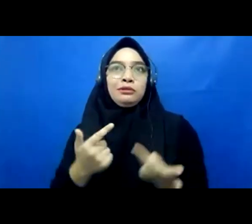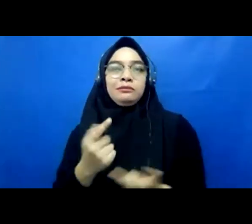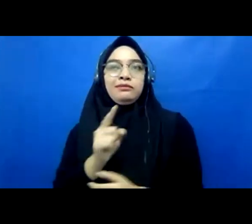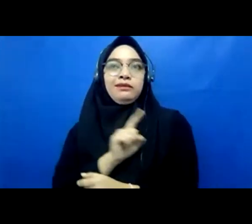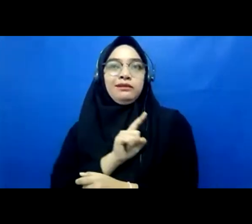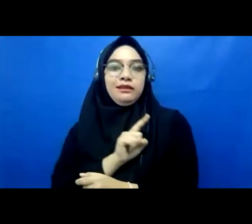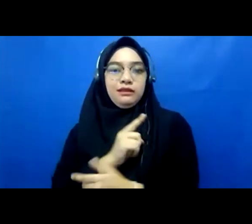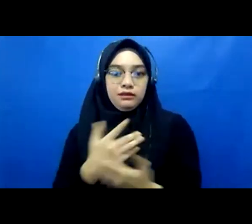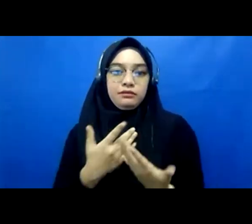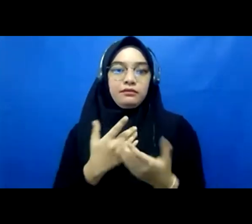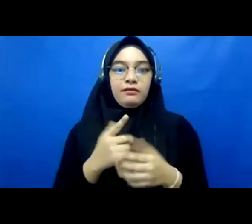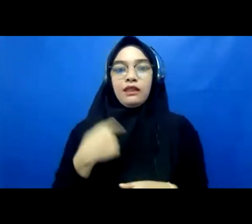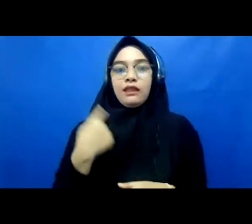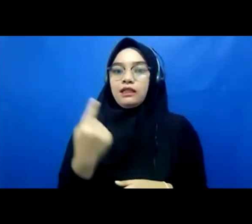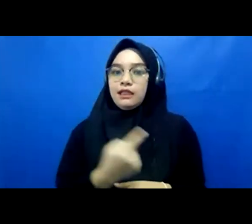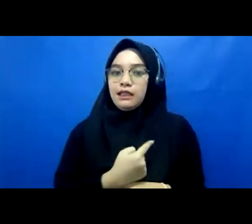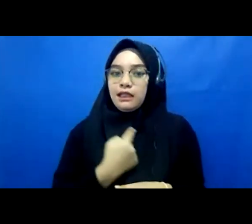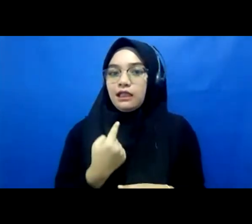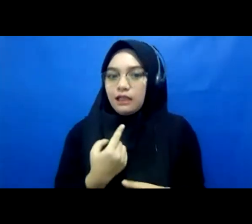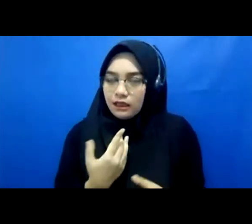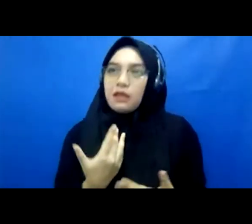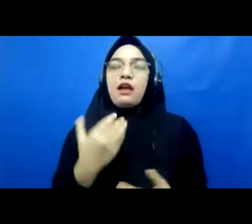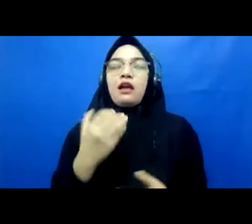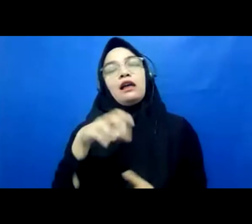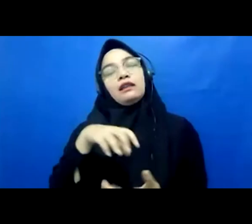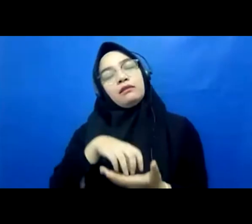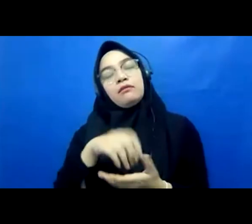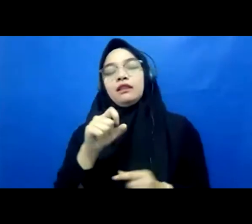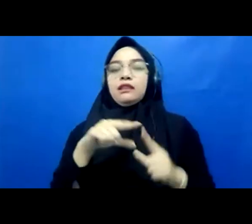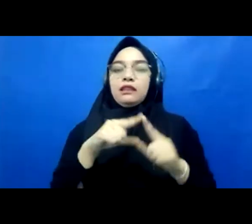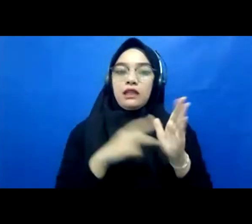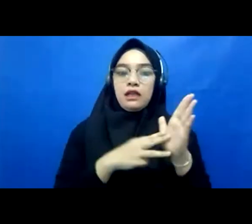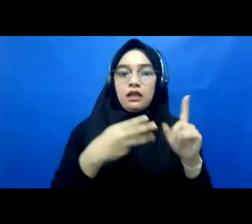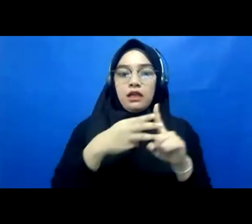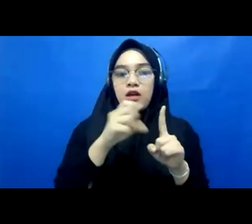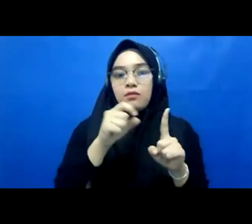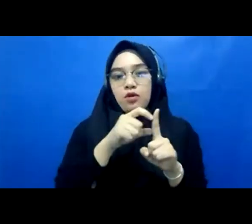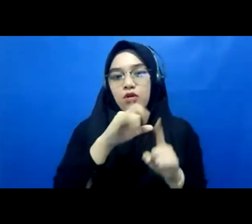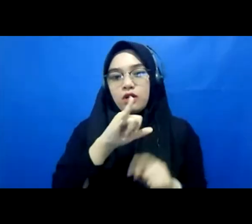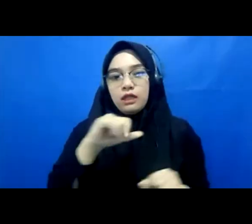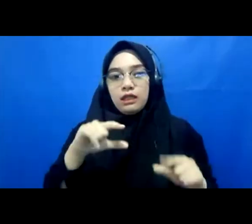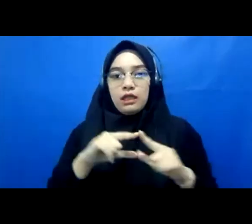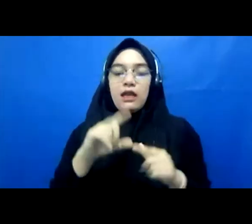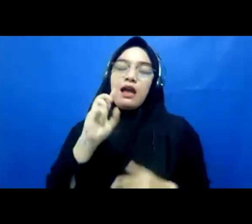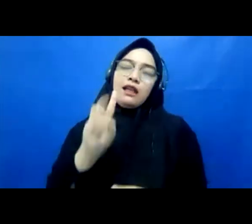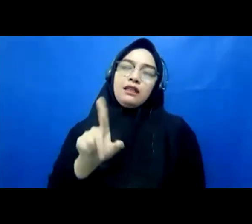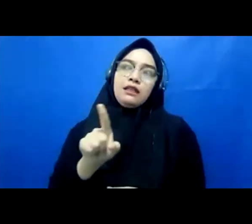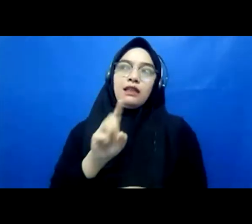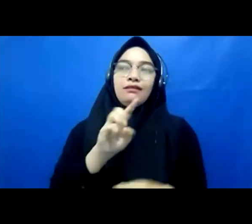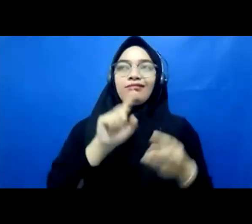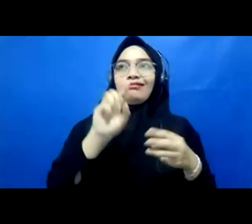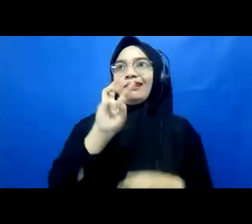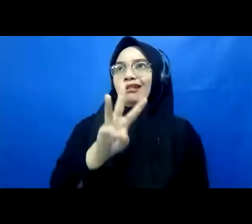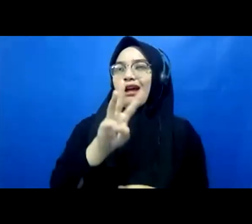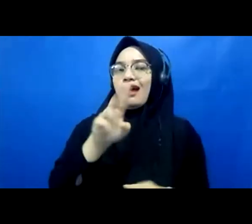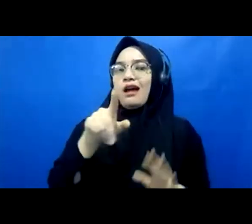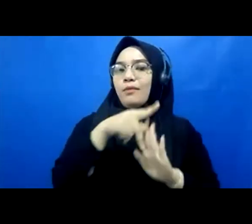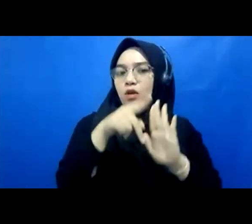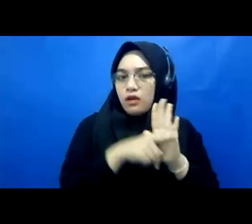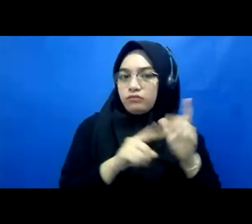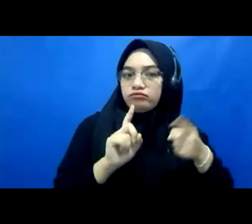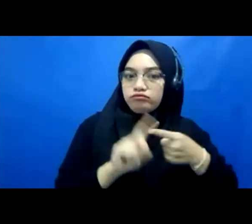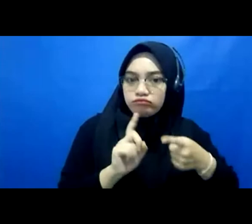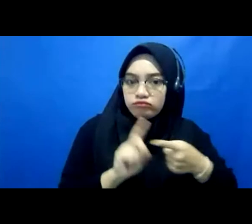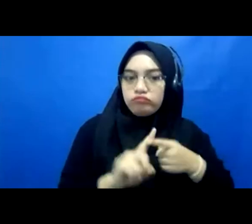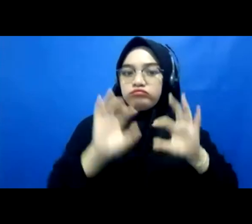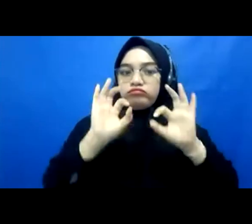we on the ground in Cambodia, we do three programs. We have inclusive education program, which is empowering and